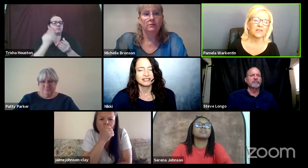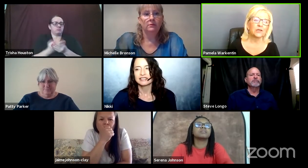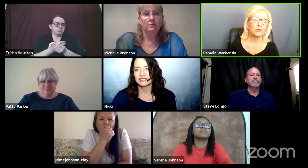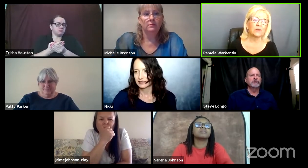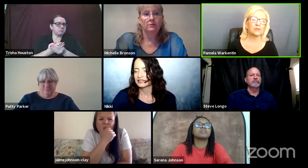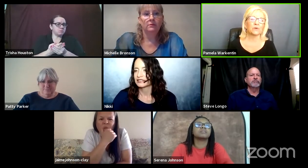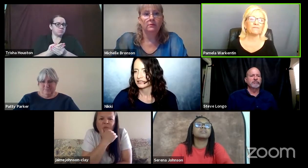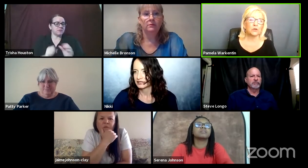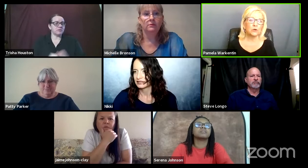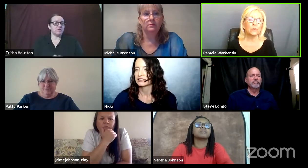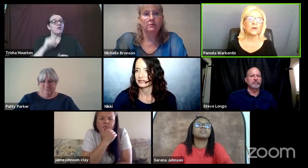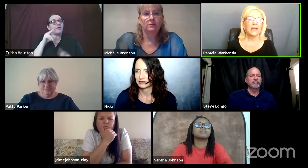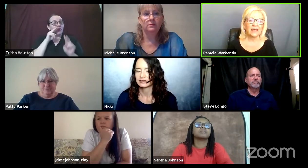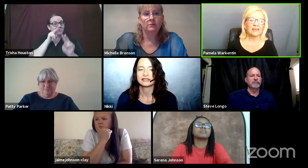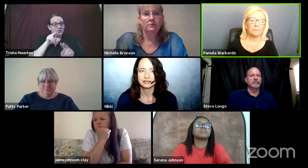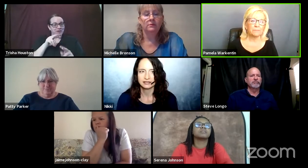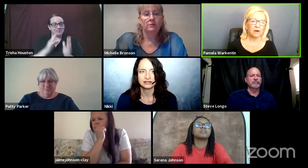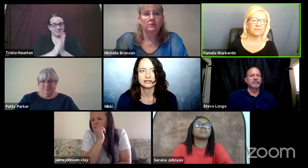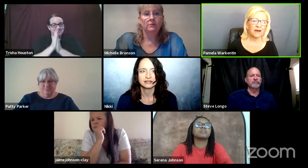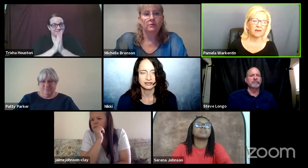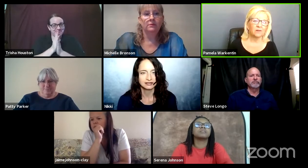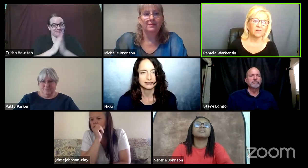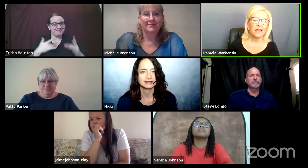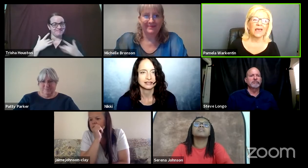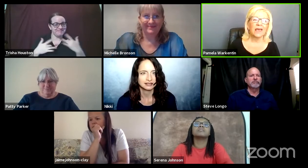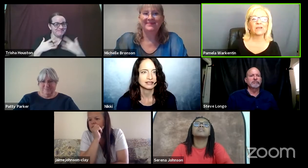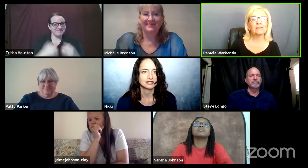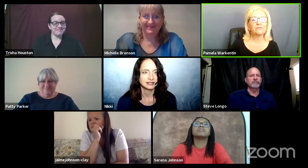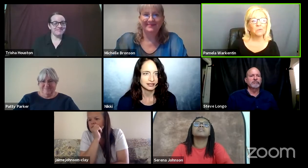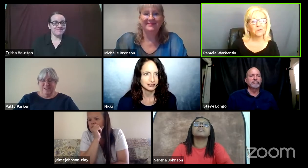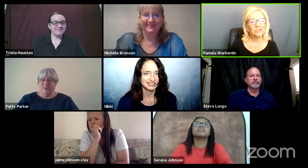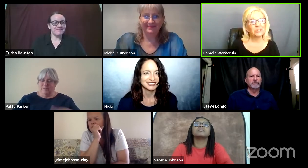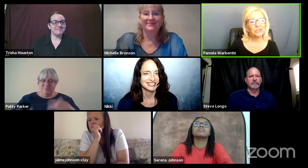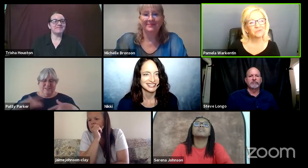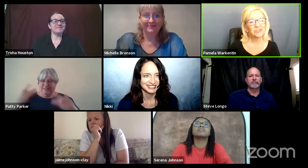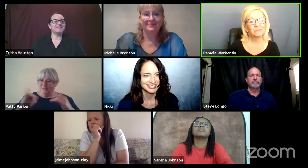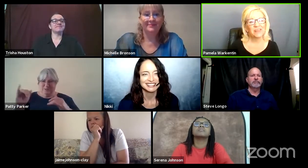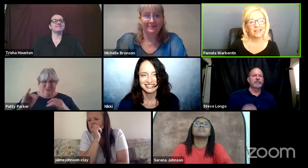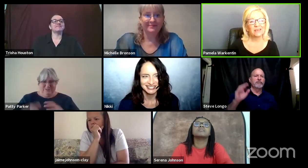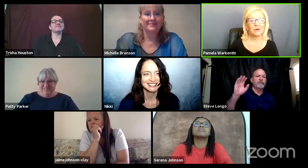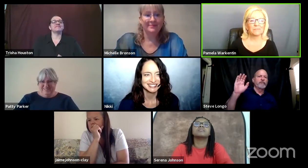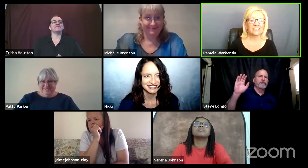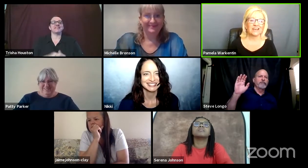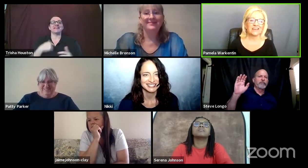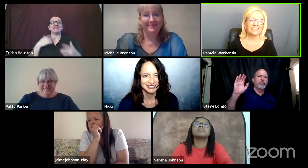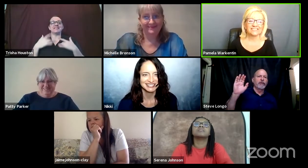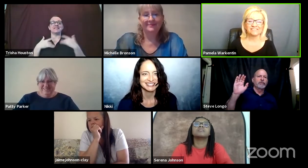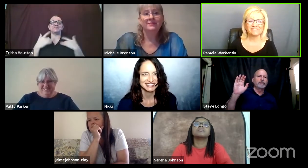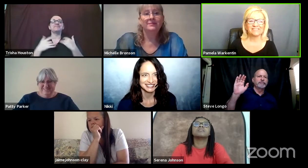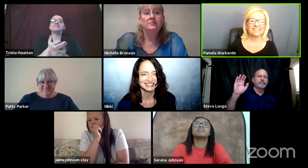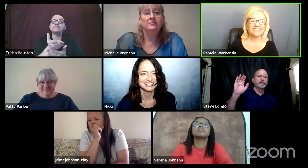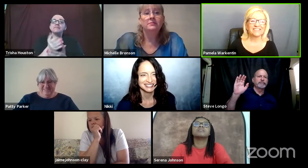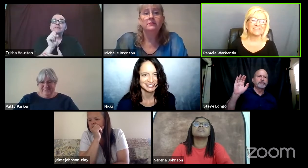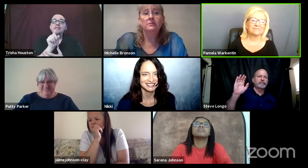that you need to review and keep on file. And looking forward to your membership. Thank you. I'm excited.